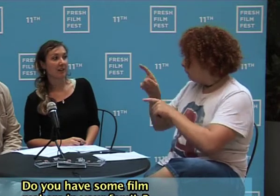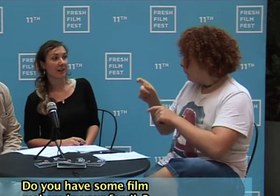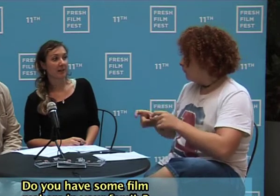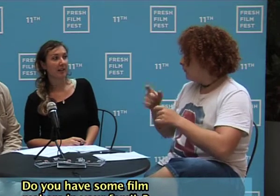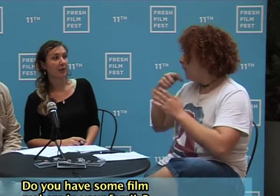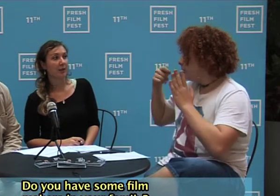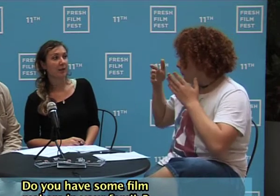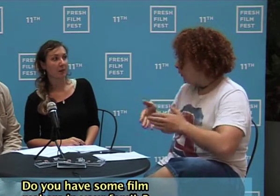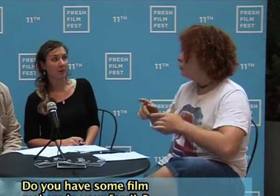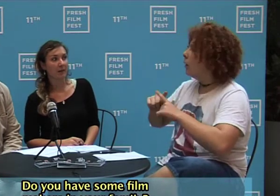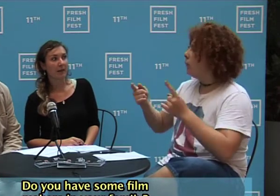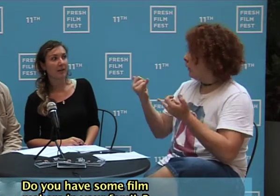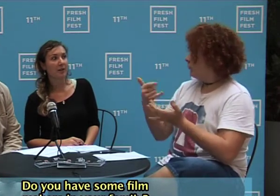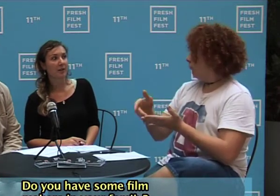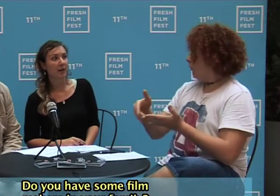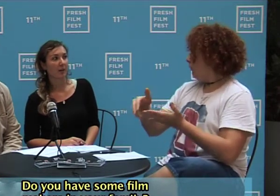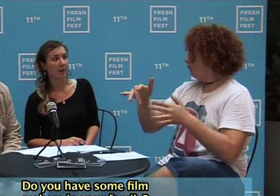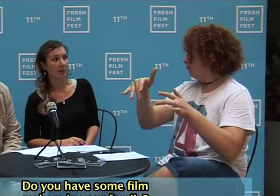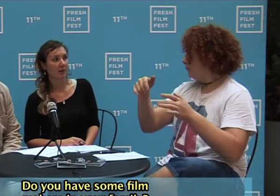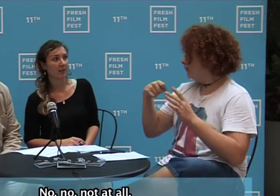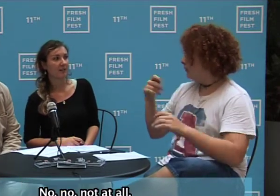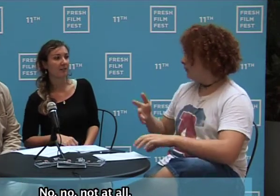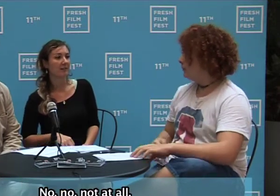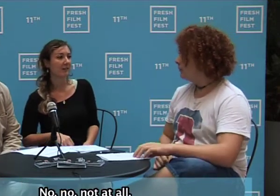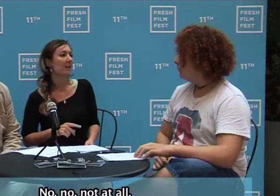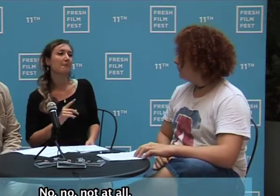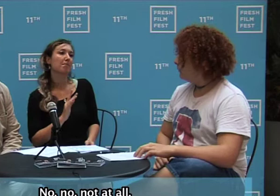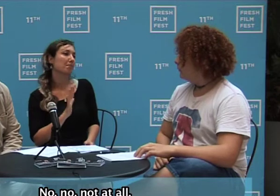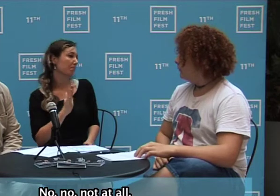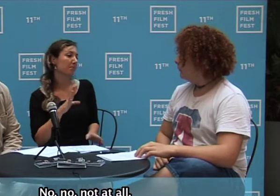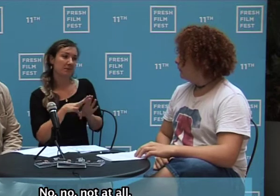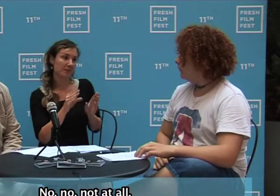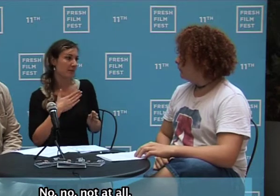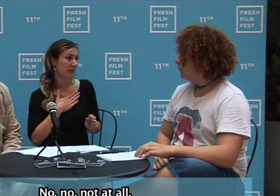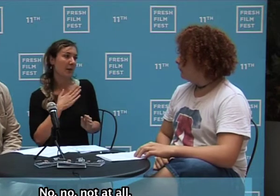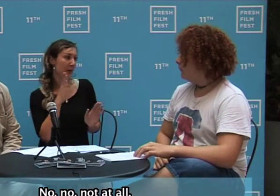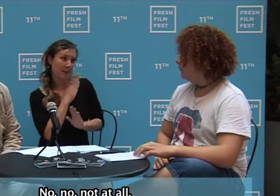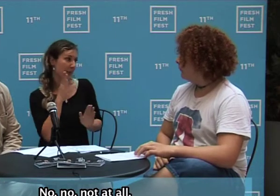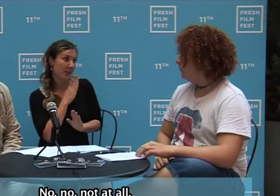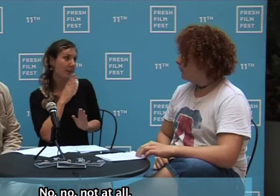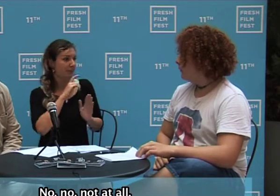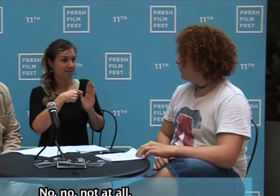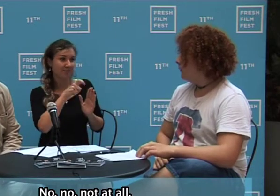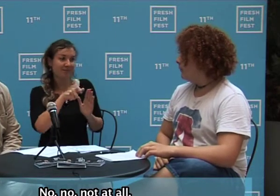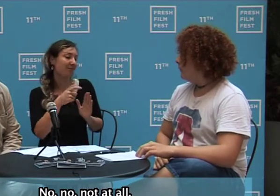And your family, do you have also filmmakers or are you alone? No, none at all. No,